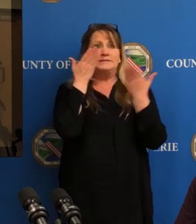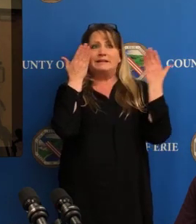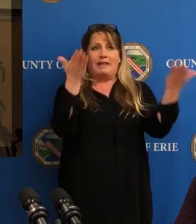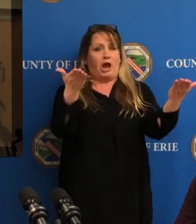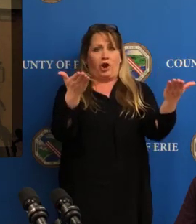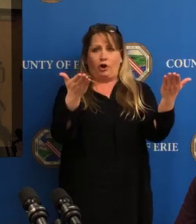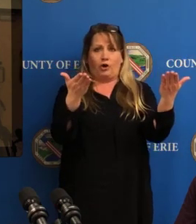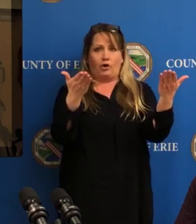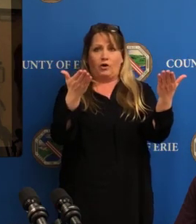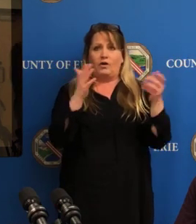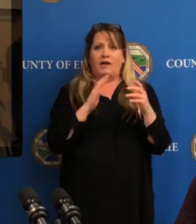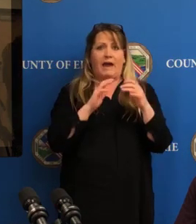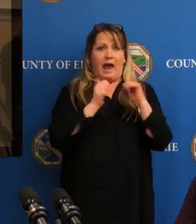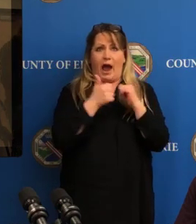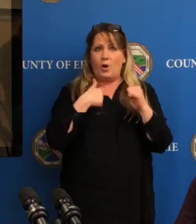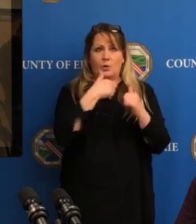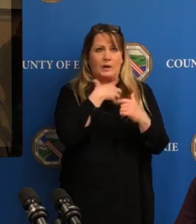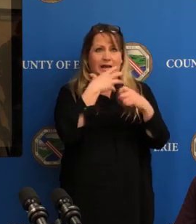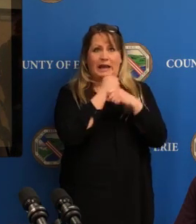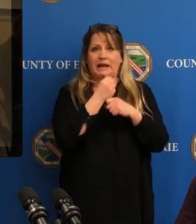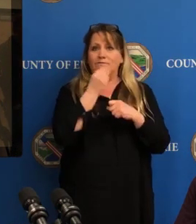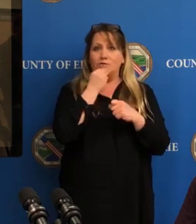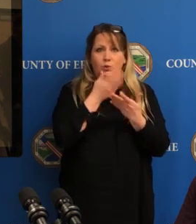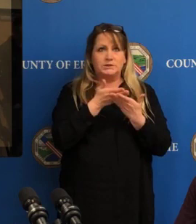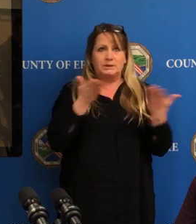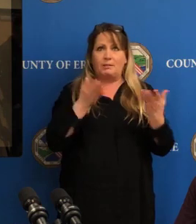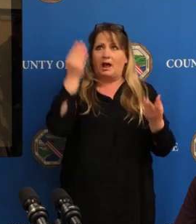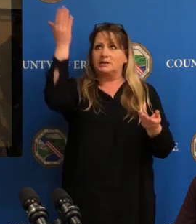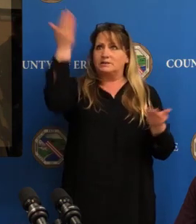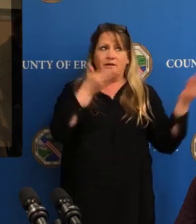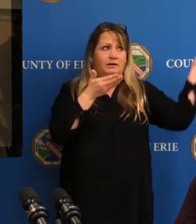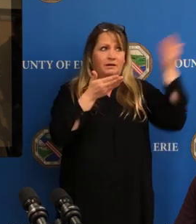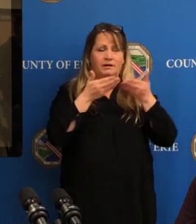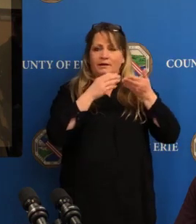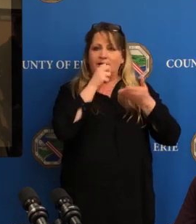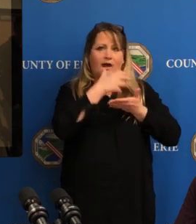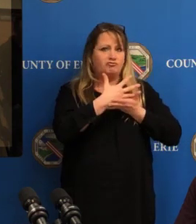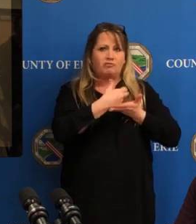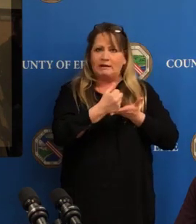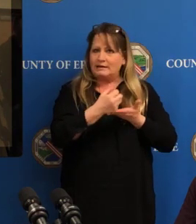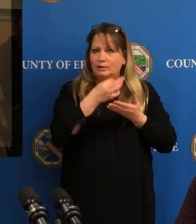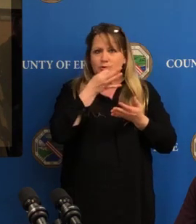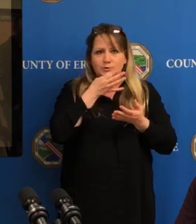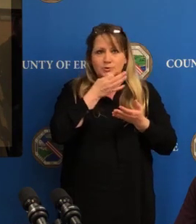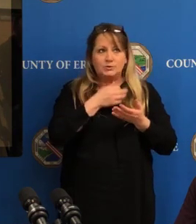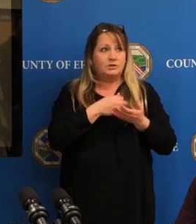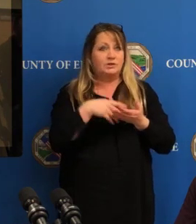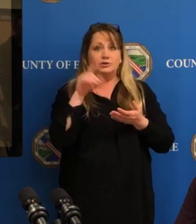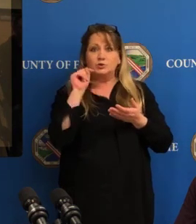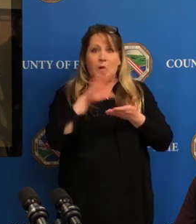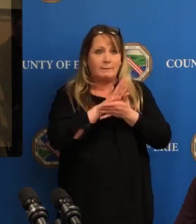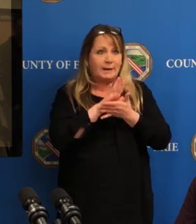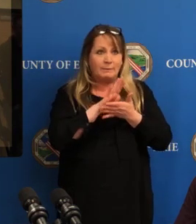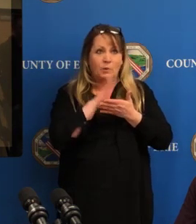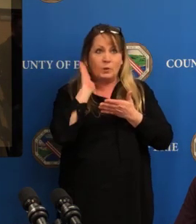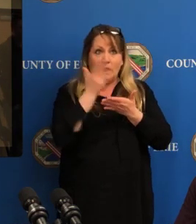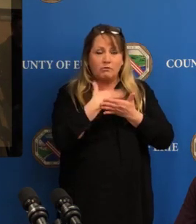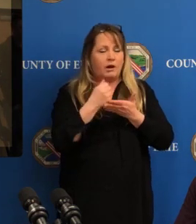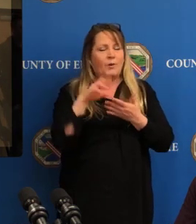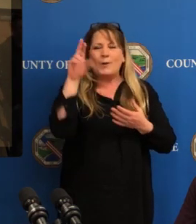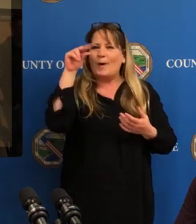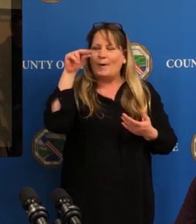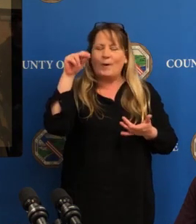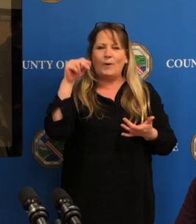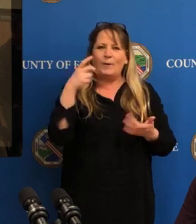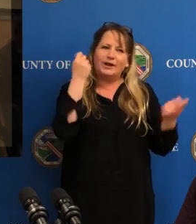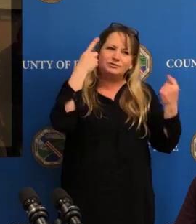The chain of food delivery is still continuing. We're not running out of food. We're not running out of toilet paper. We want people to understand that. So